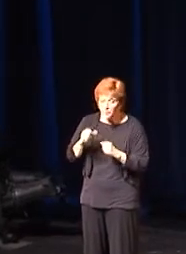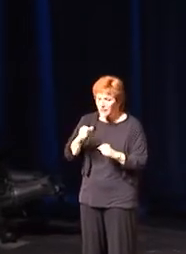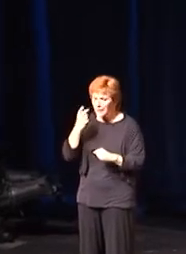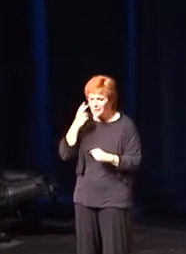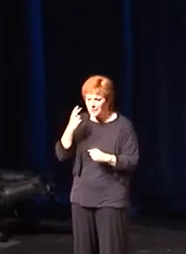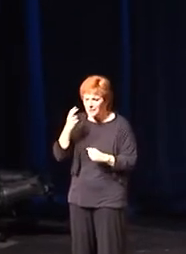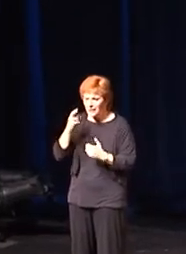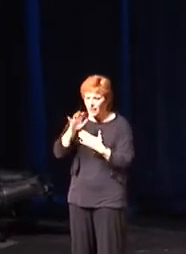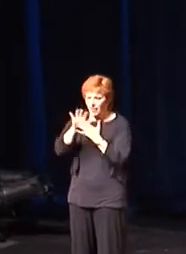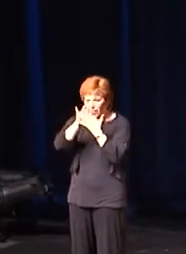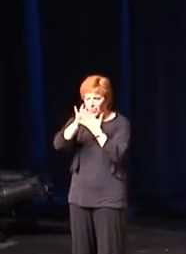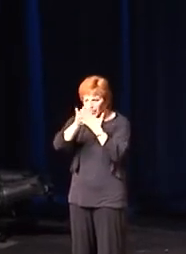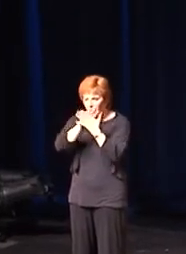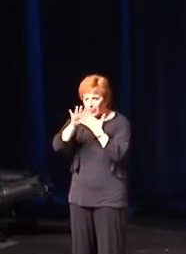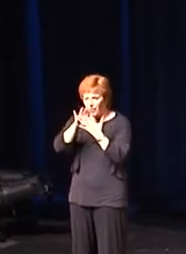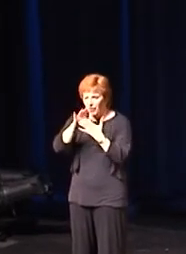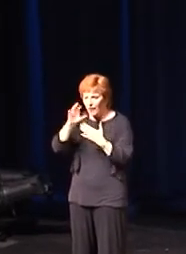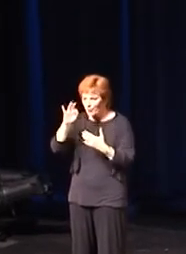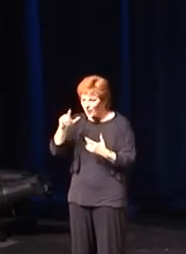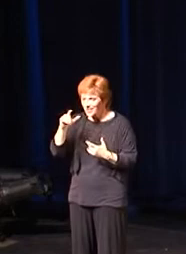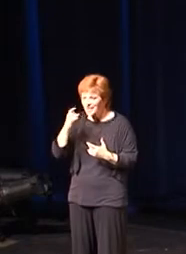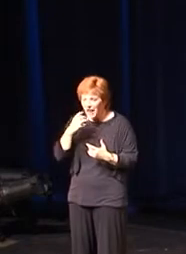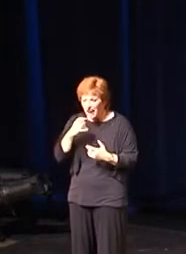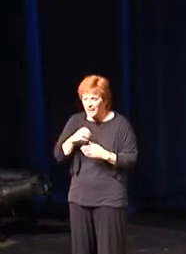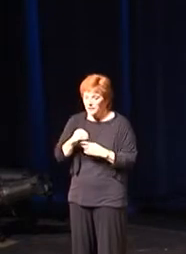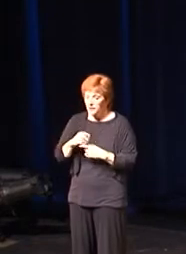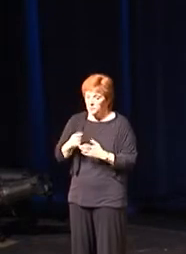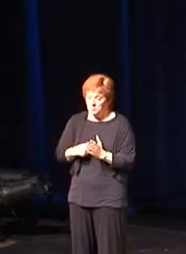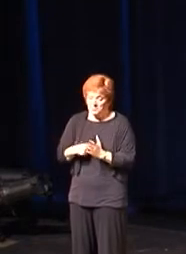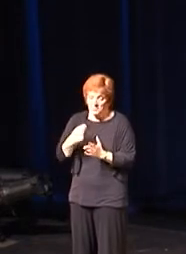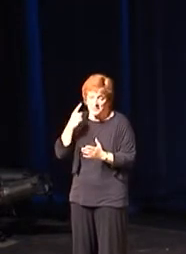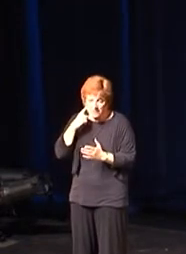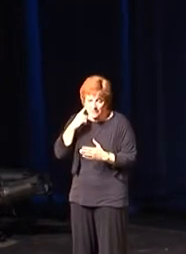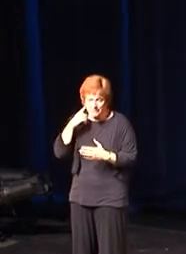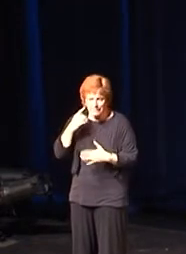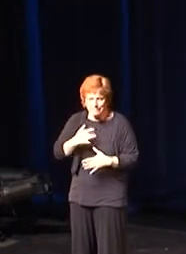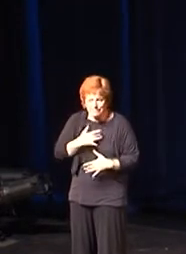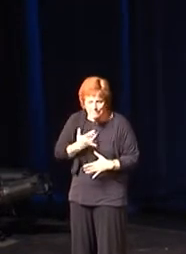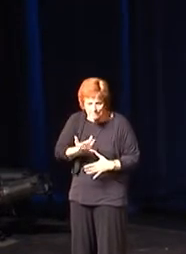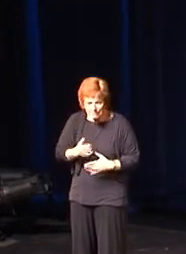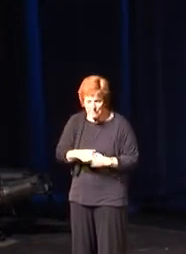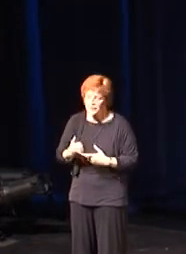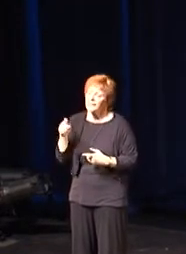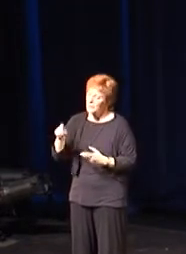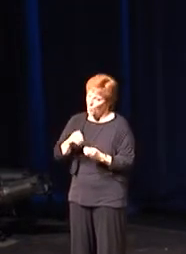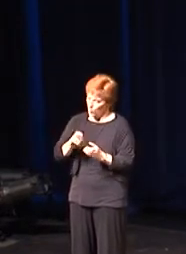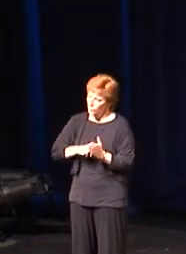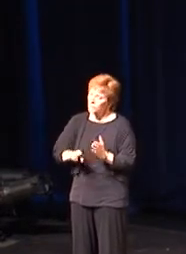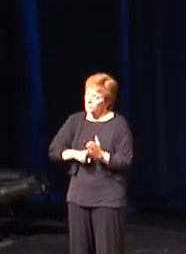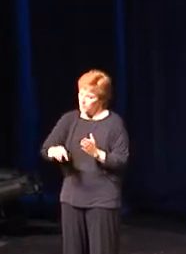see the flicker of fluorescent lights, sound sensitivity. This is something that needs to have a lot more research.